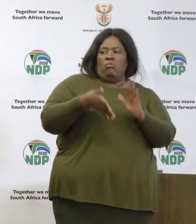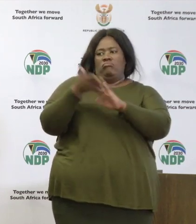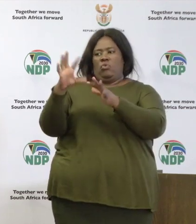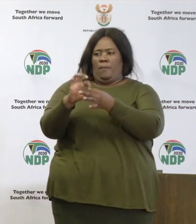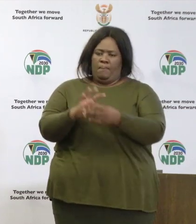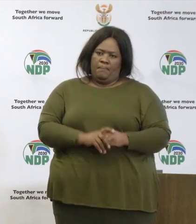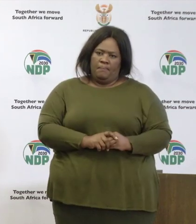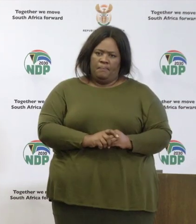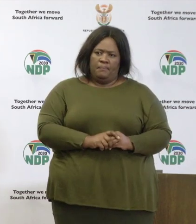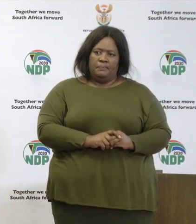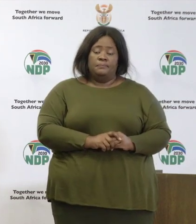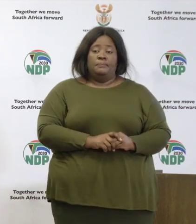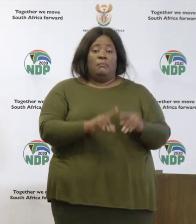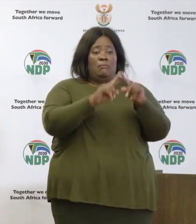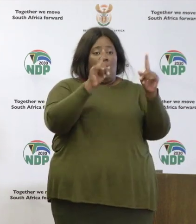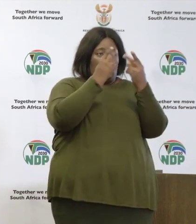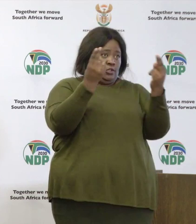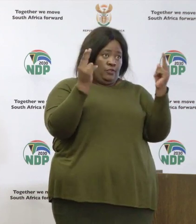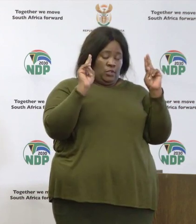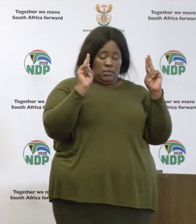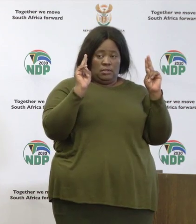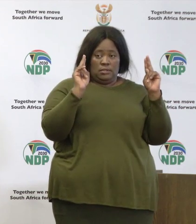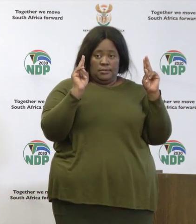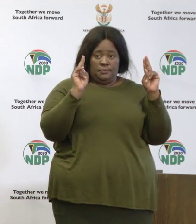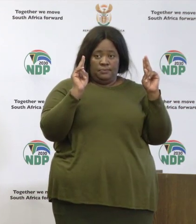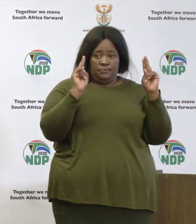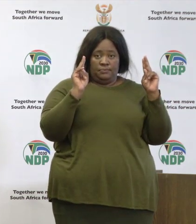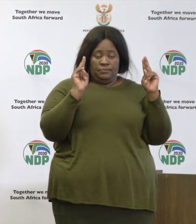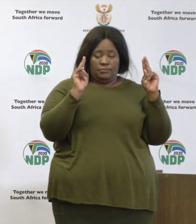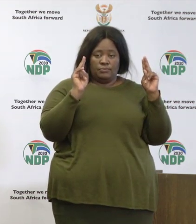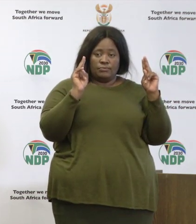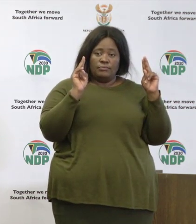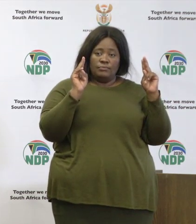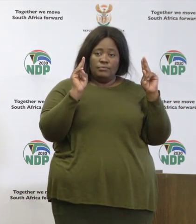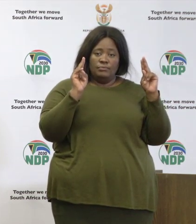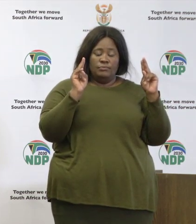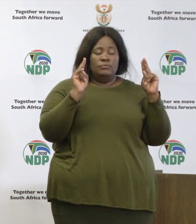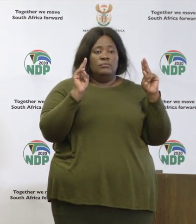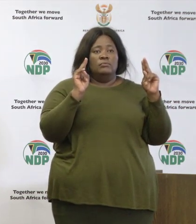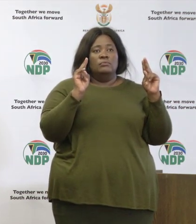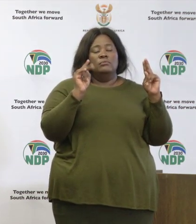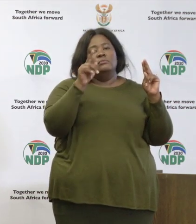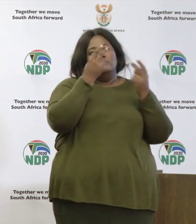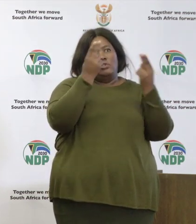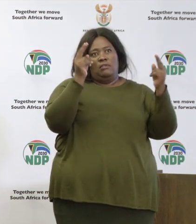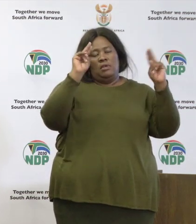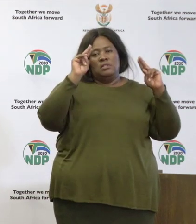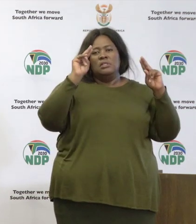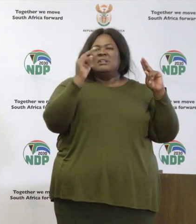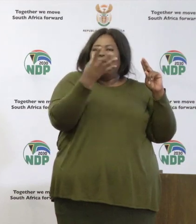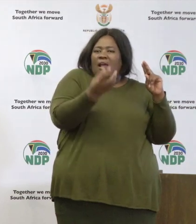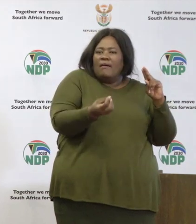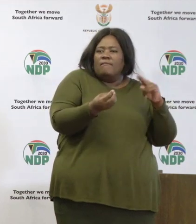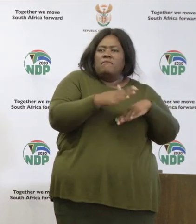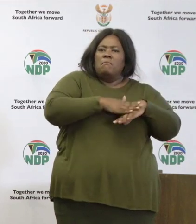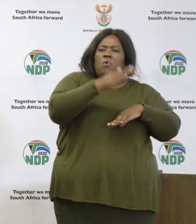With universities, the universities that have got more than